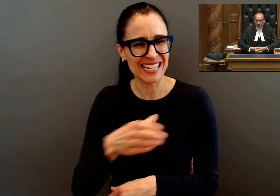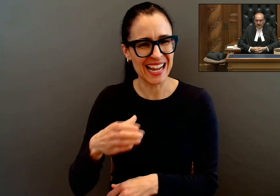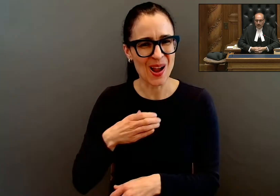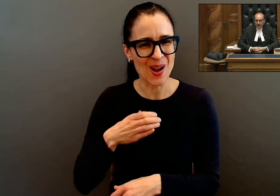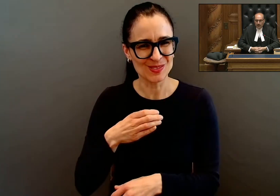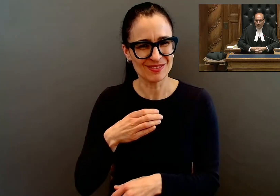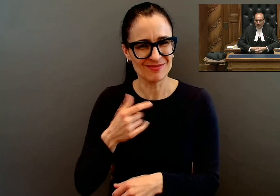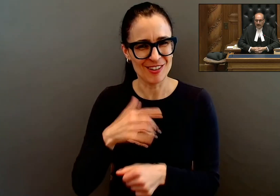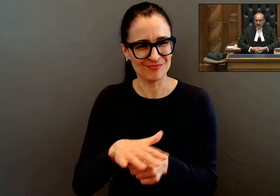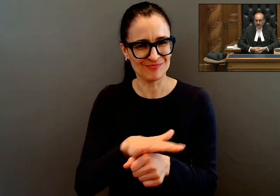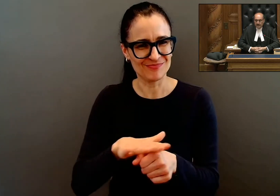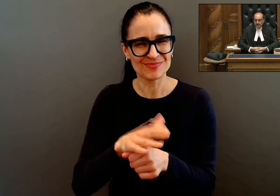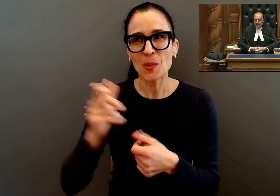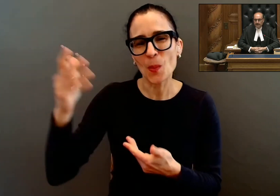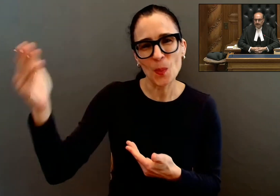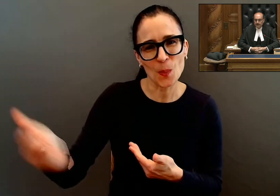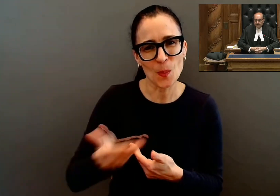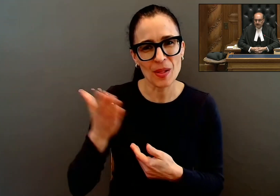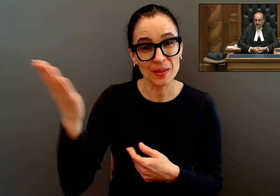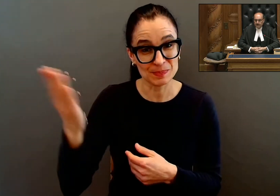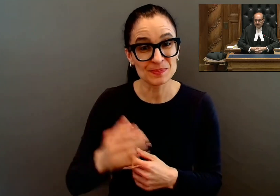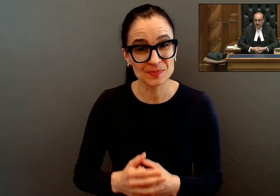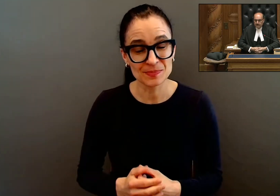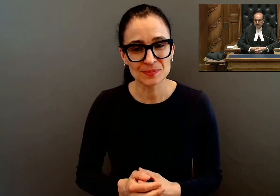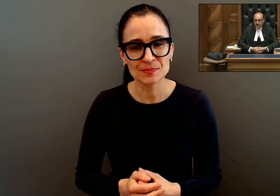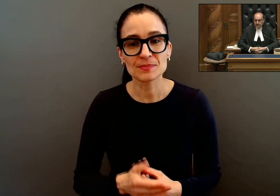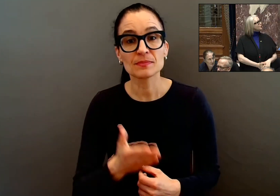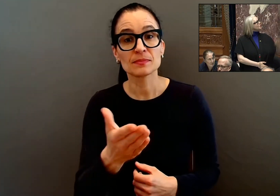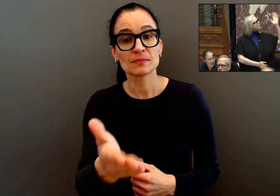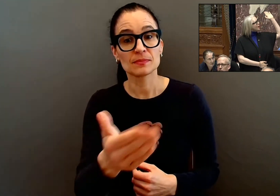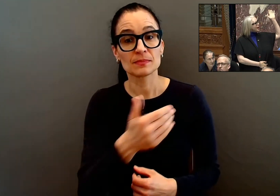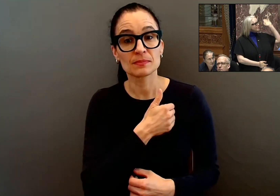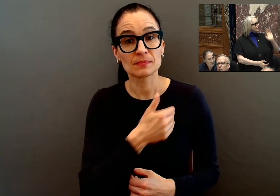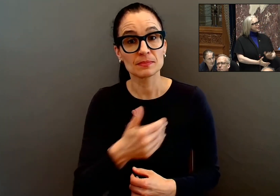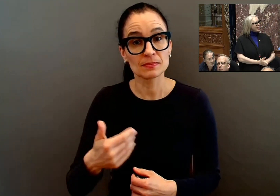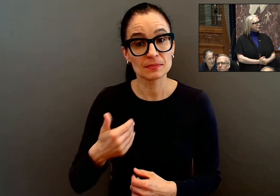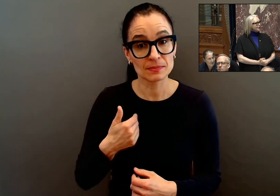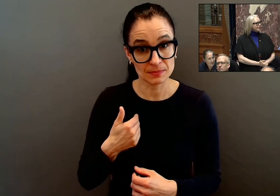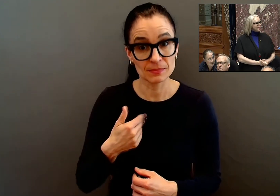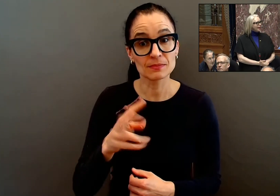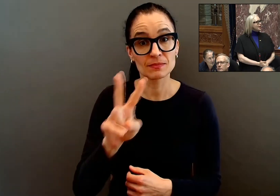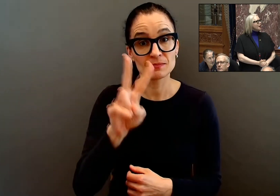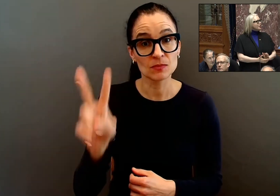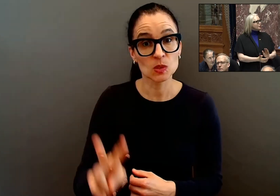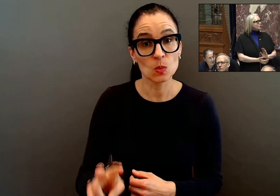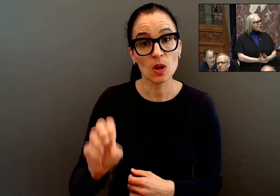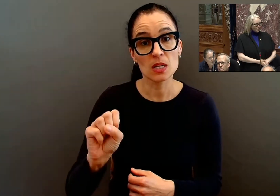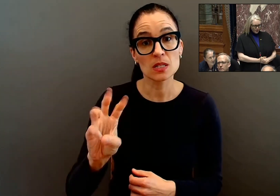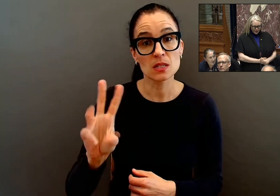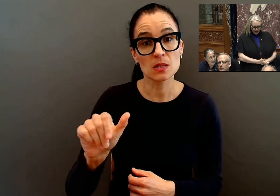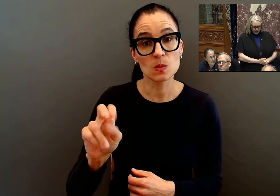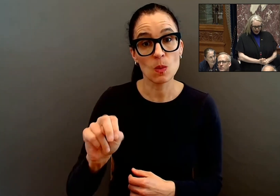Member for Victoria Swan Lake. Thank you, Honourable Speaker. I'd like to recognize students behind me in the gallery today.